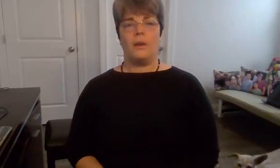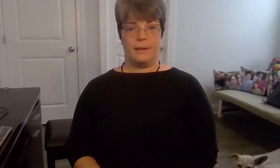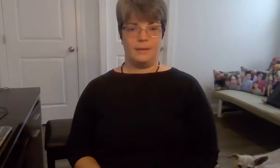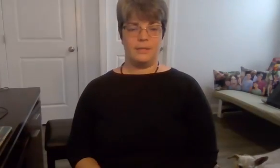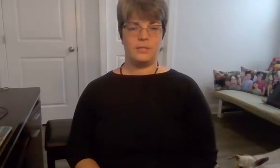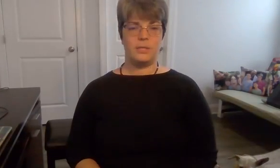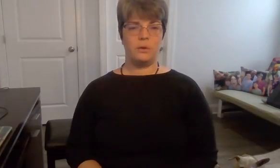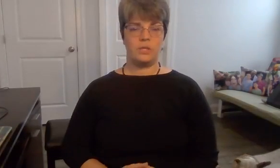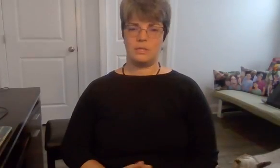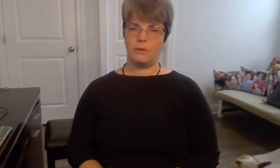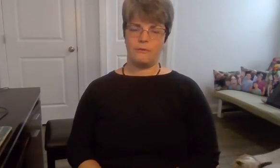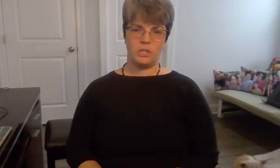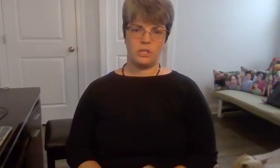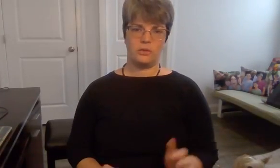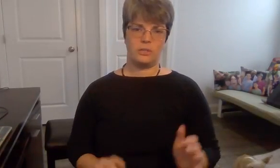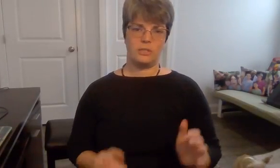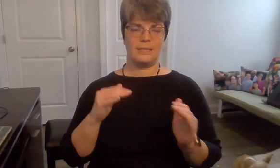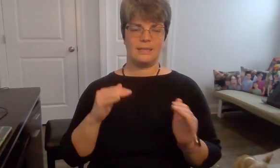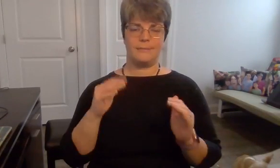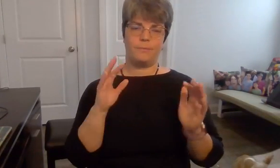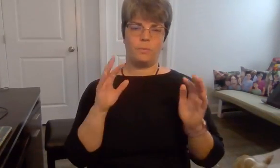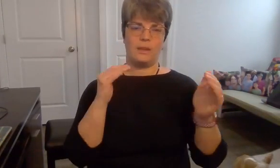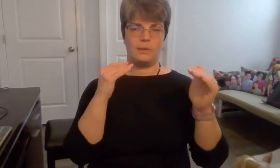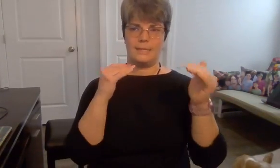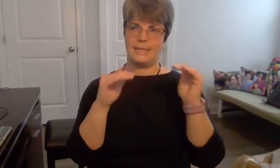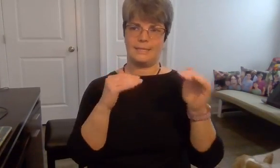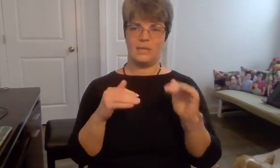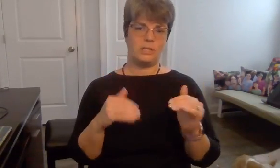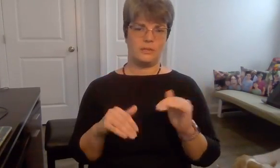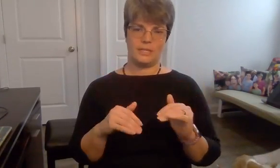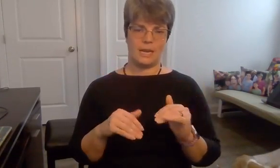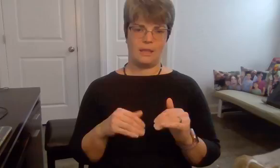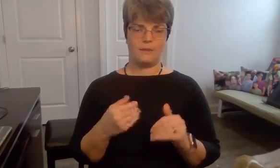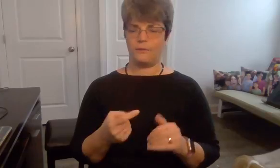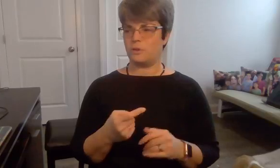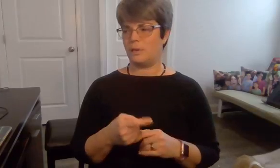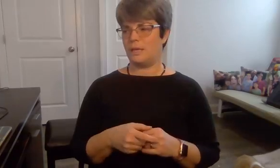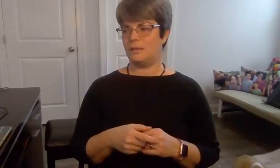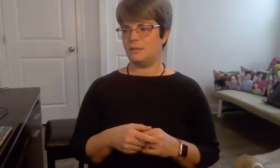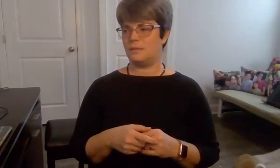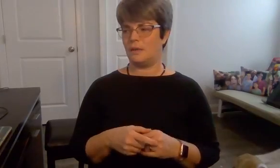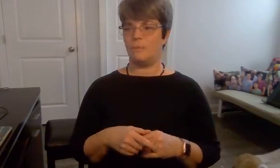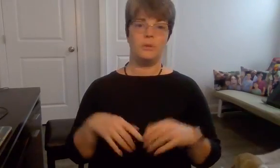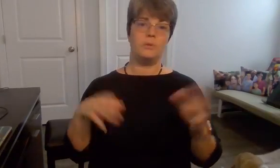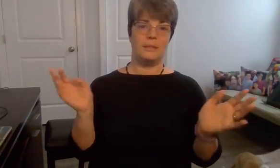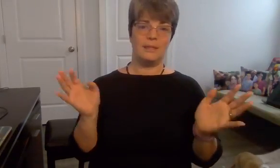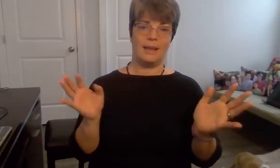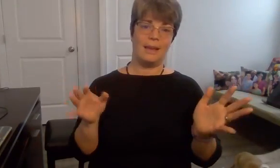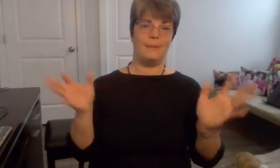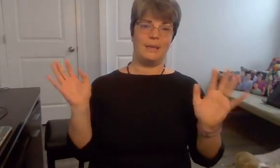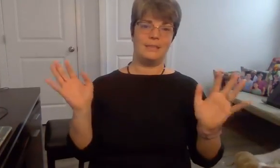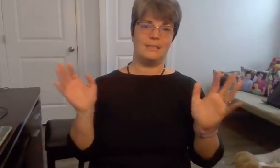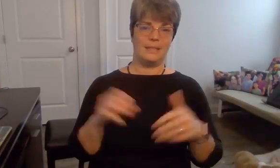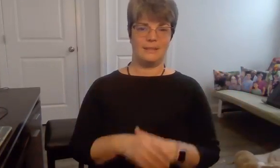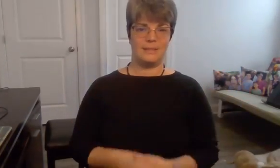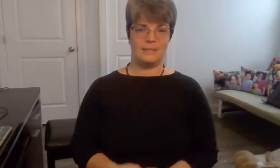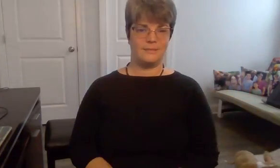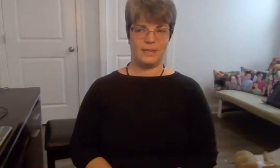Okay, so just more information. There's like what they call 6 stages of signing. The first one is amusement. I'm being silly. This is funny.